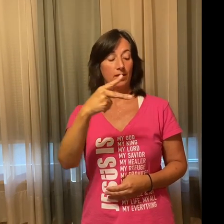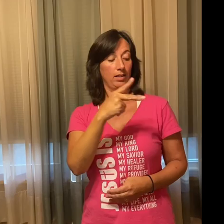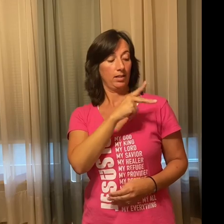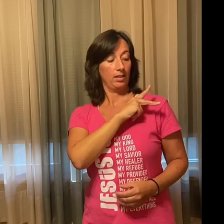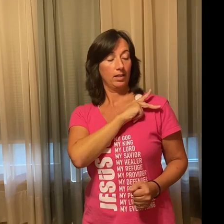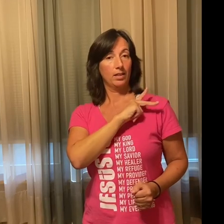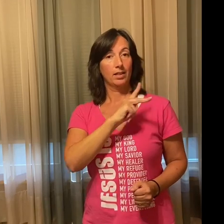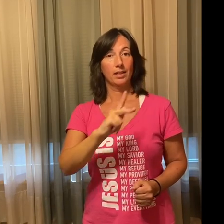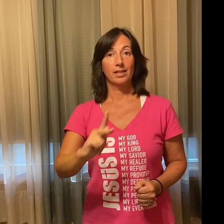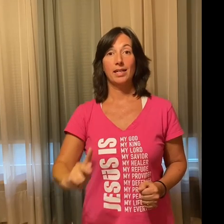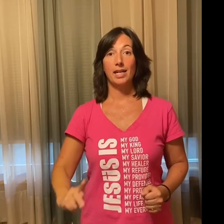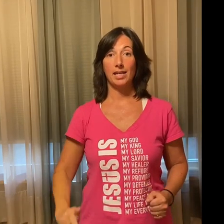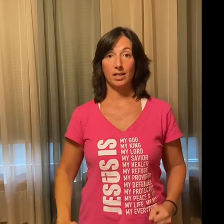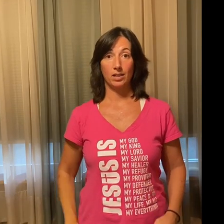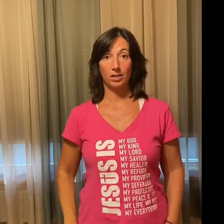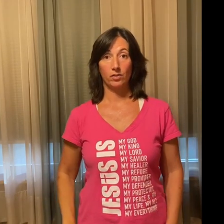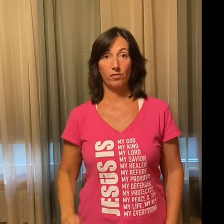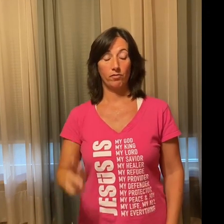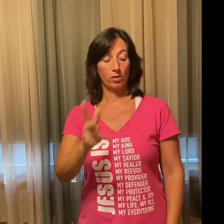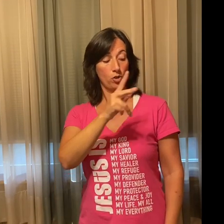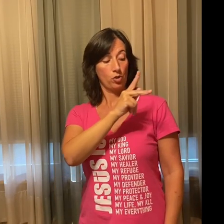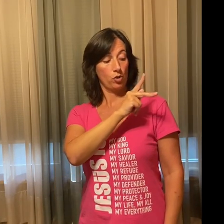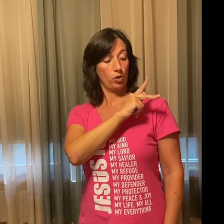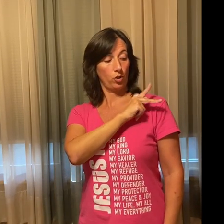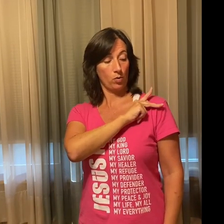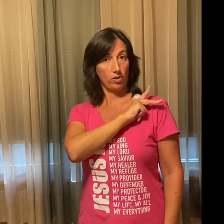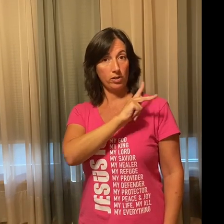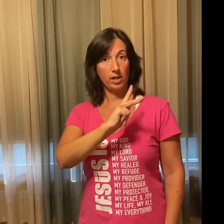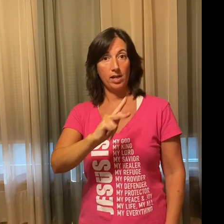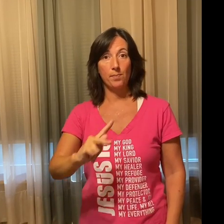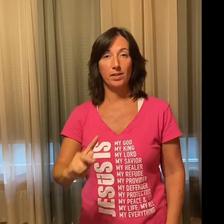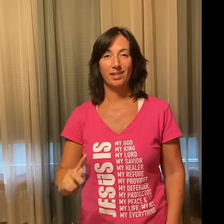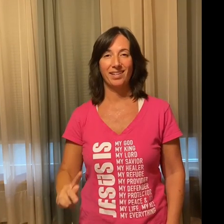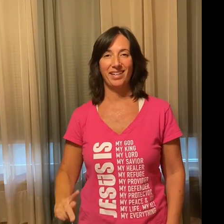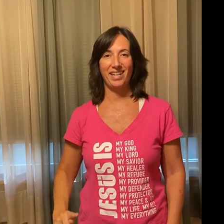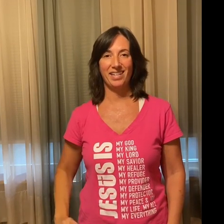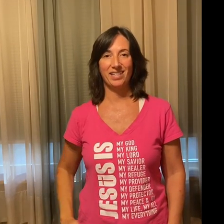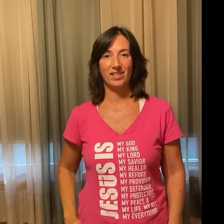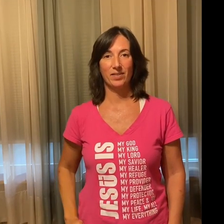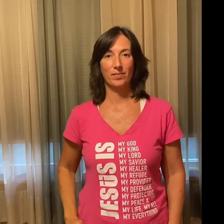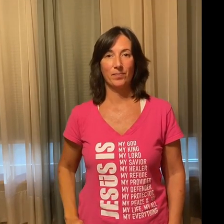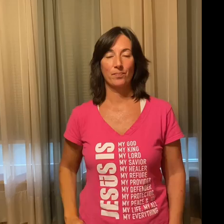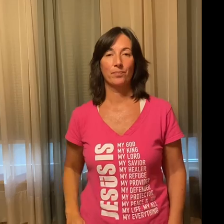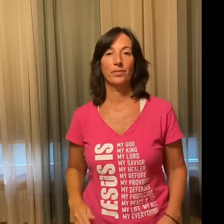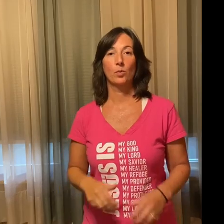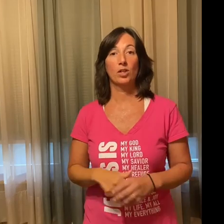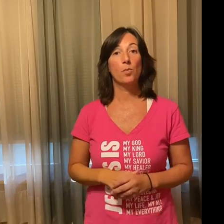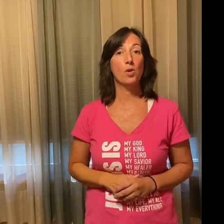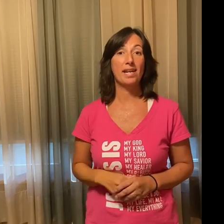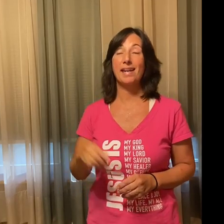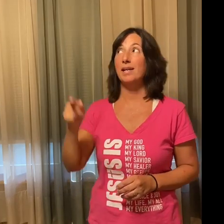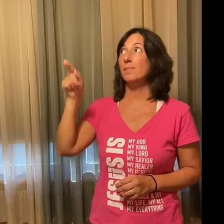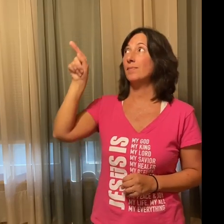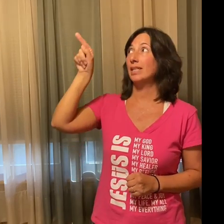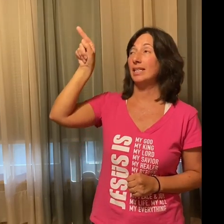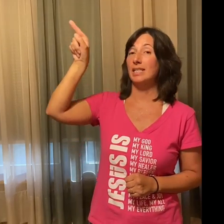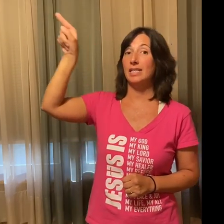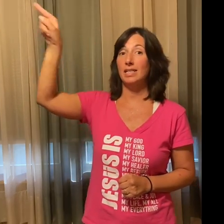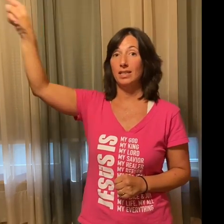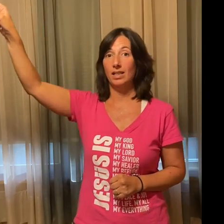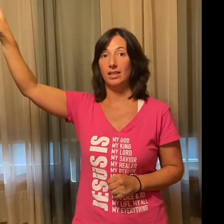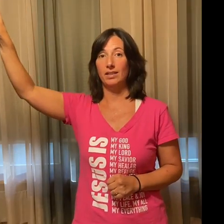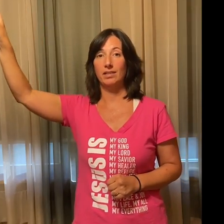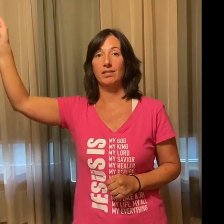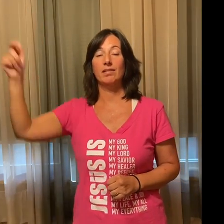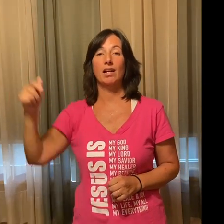K, king. Shoulder to hip, king. We're going to point at him,